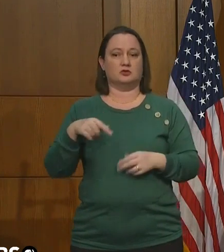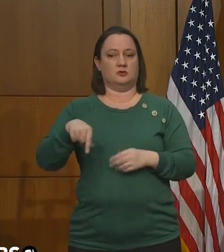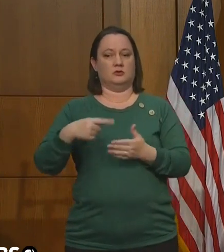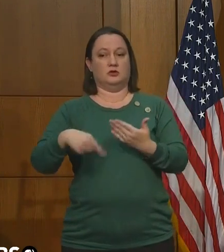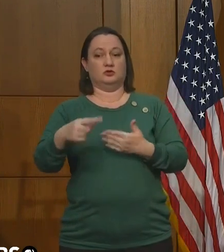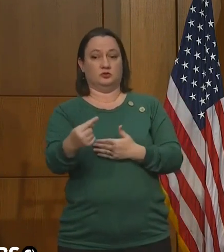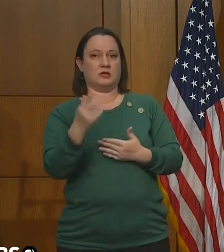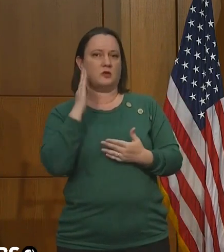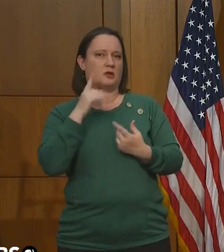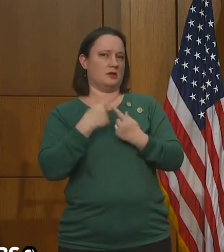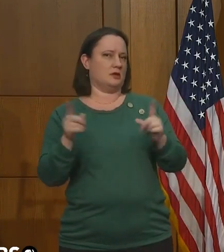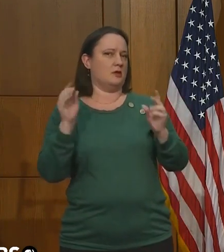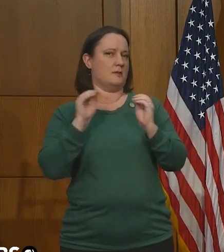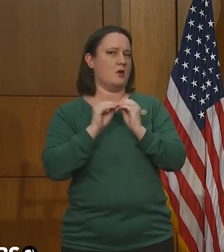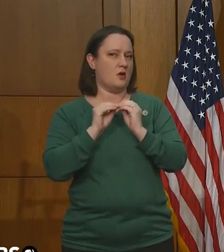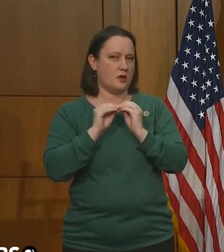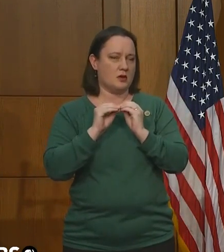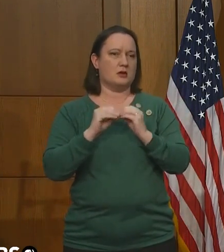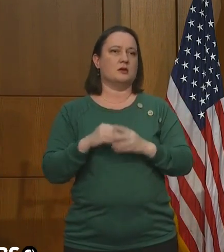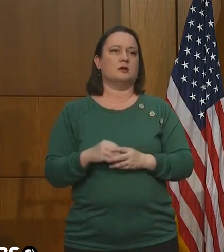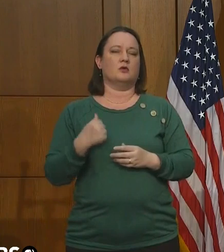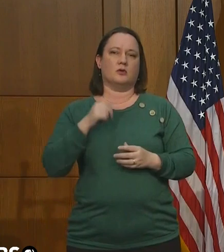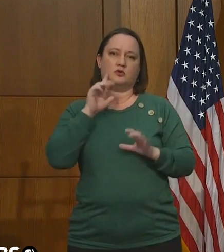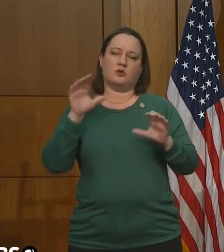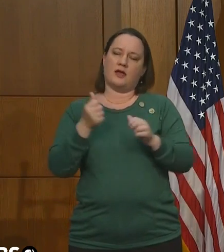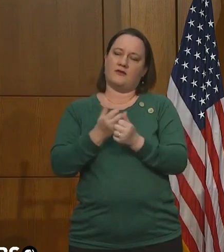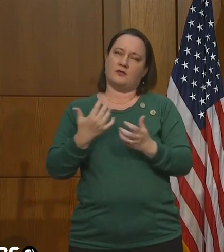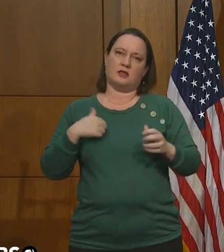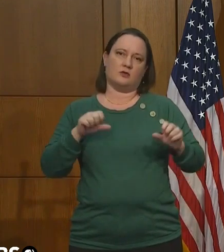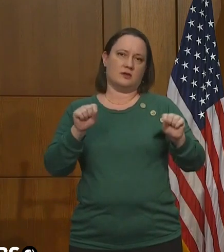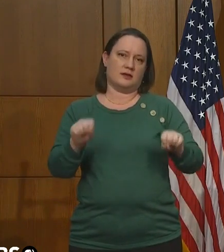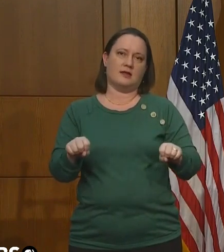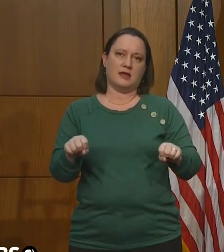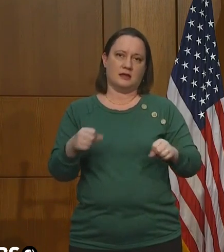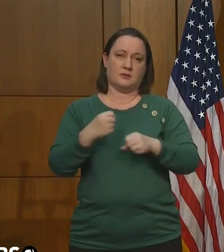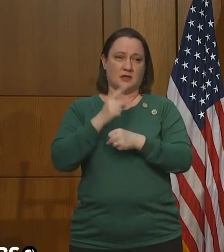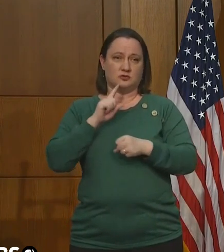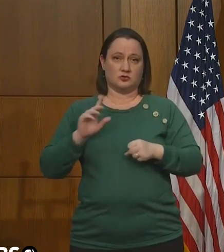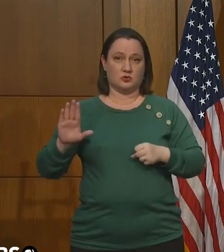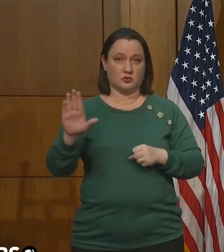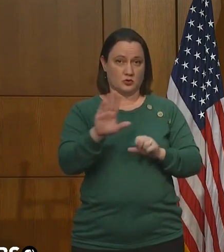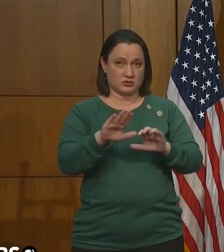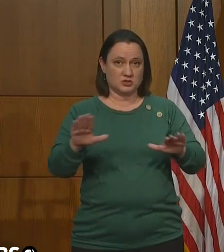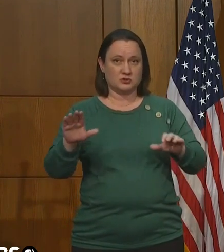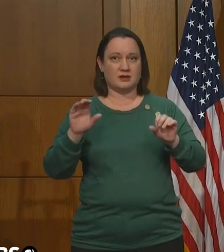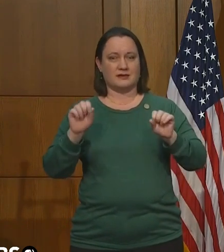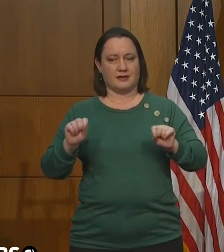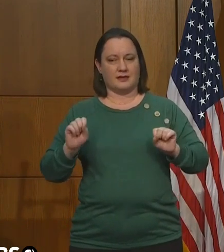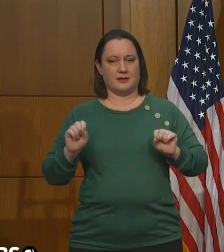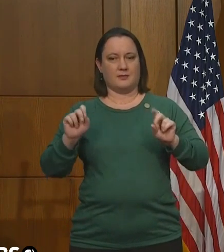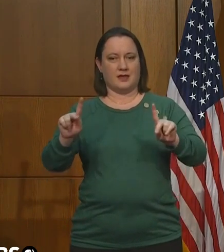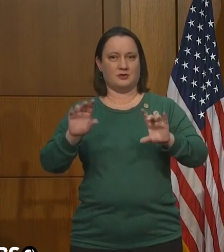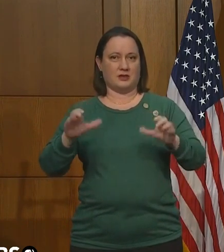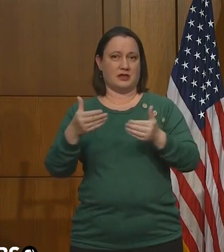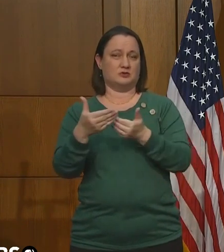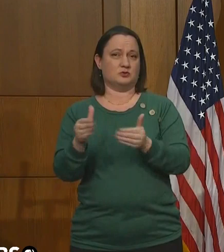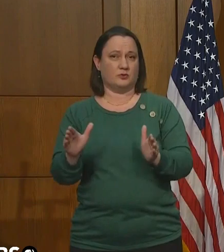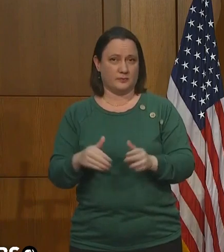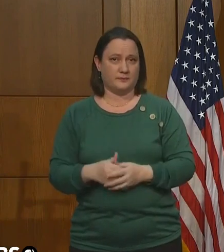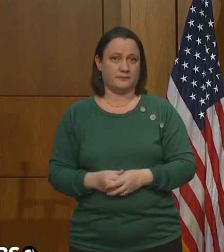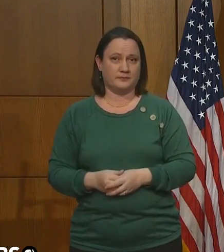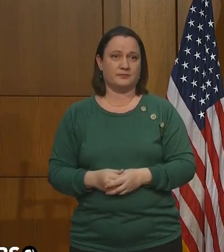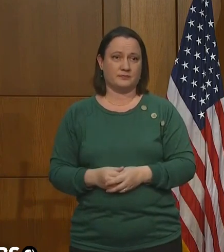Tuesday. But we're going to do everything that we can to make sure that your children can get back into the classrooms and that they can get